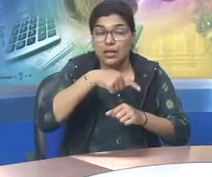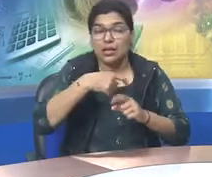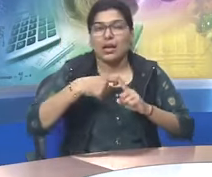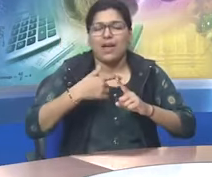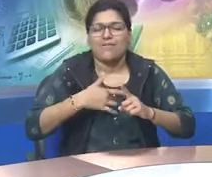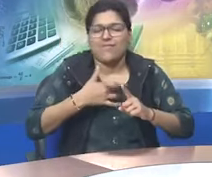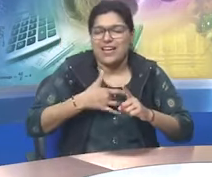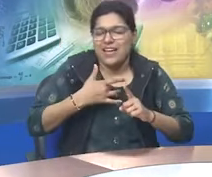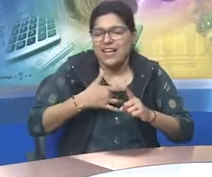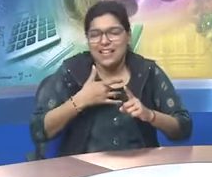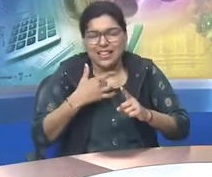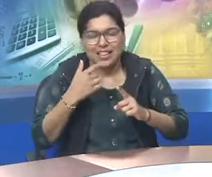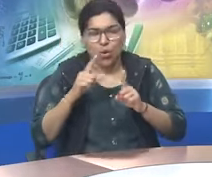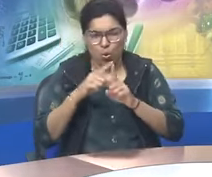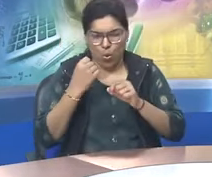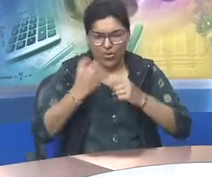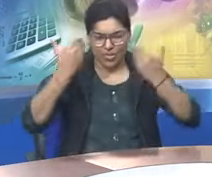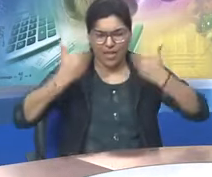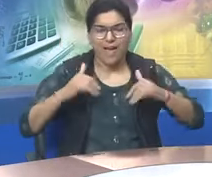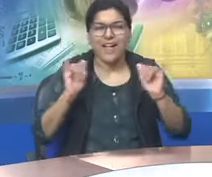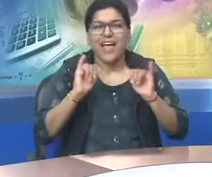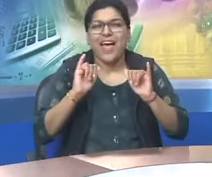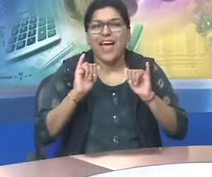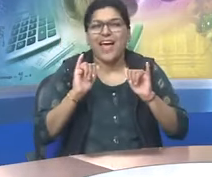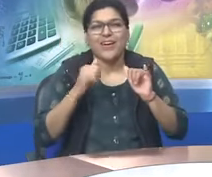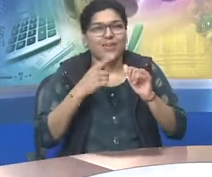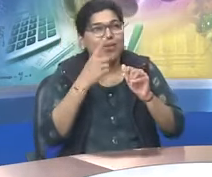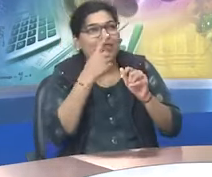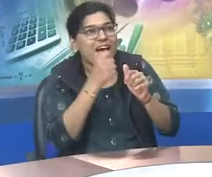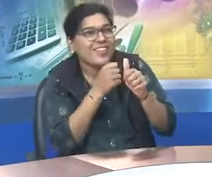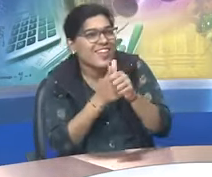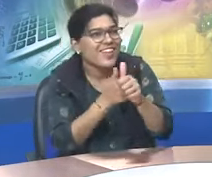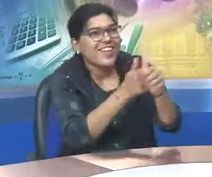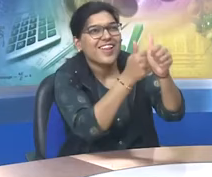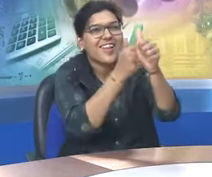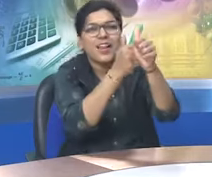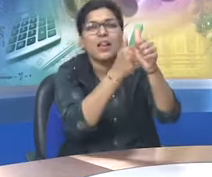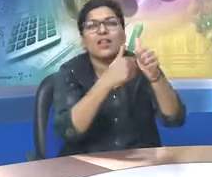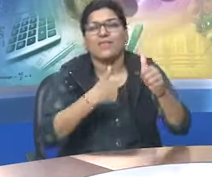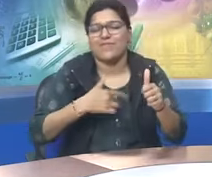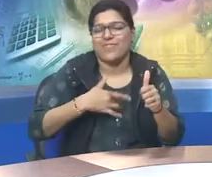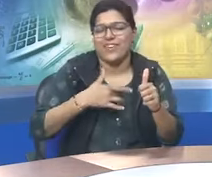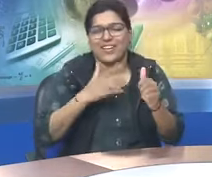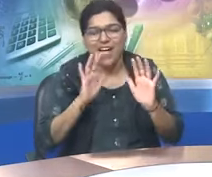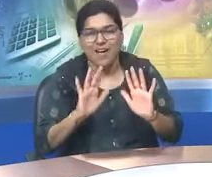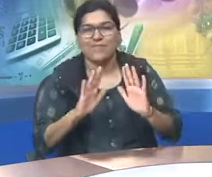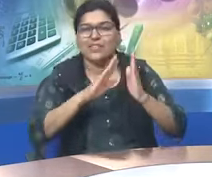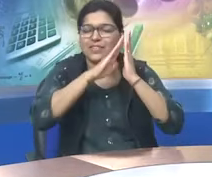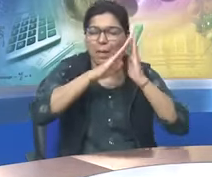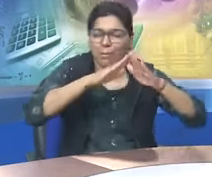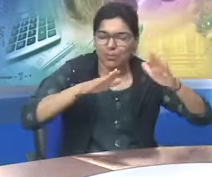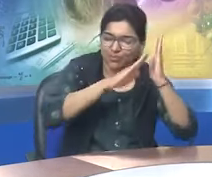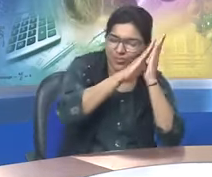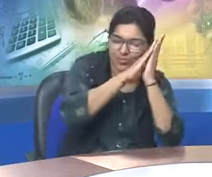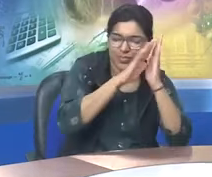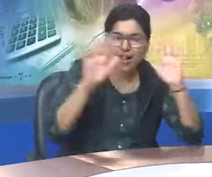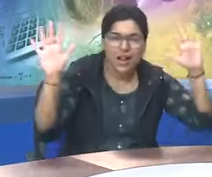It is just like she used to roam behind her grandmother, so